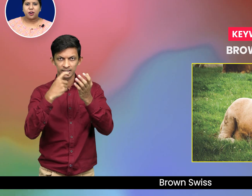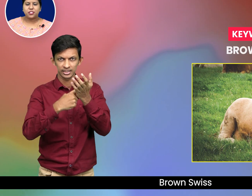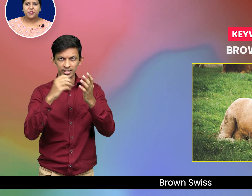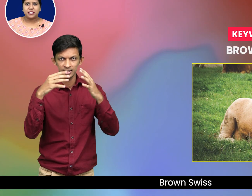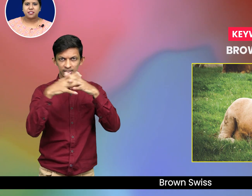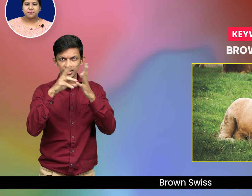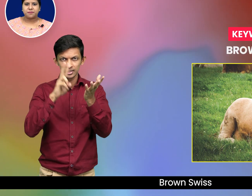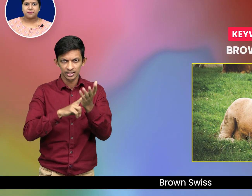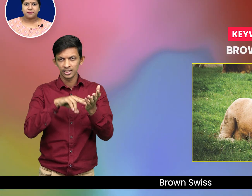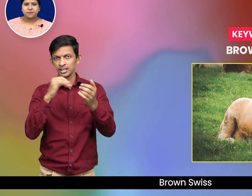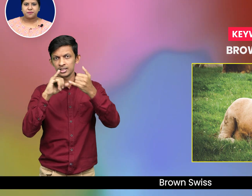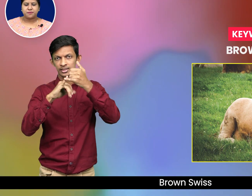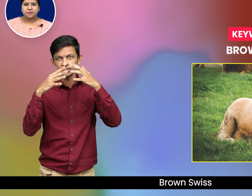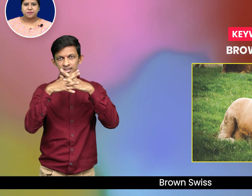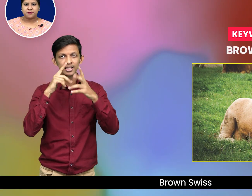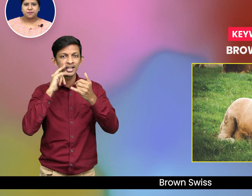Brown Swiss,